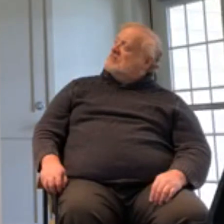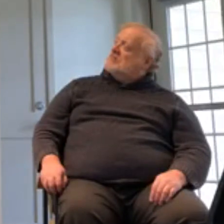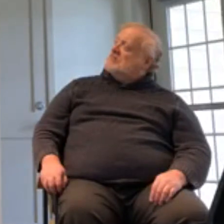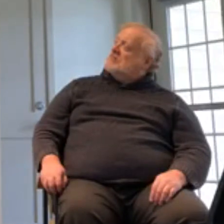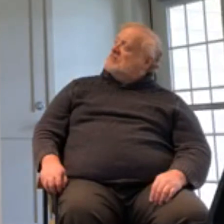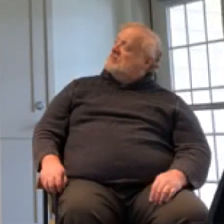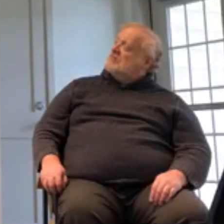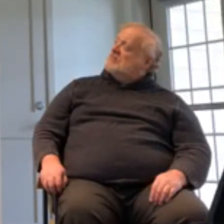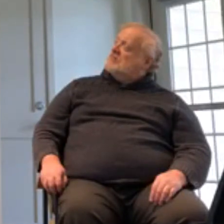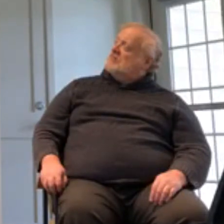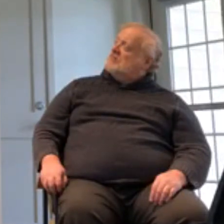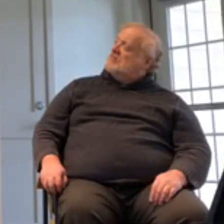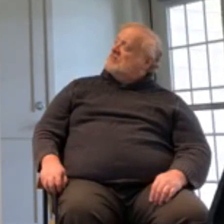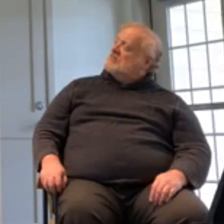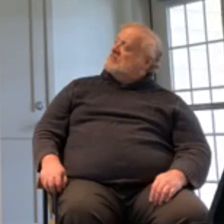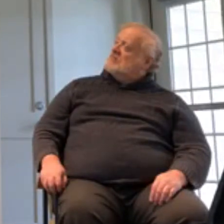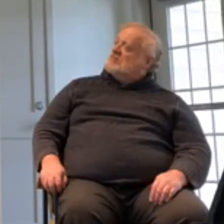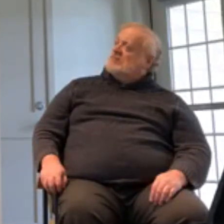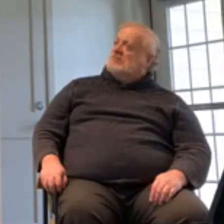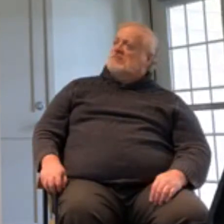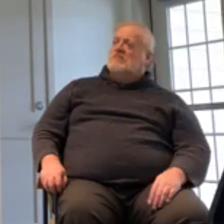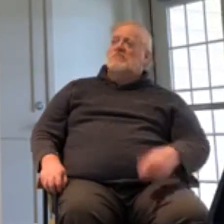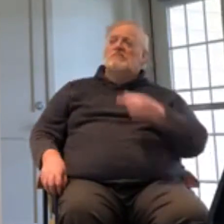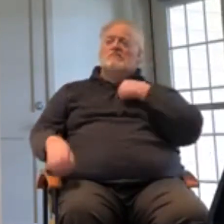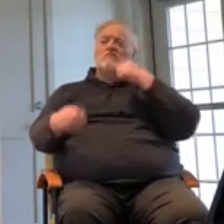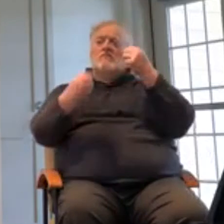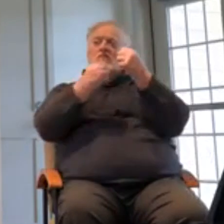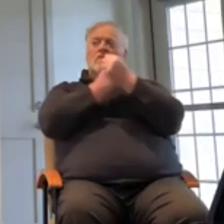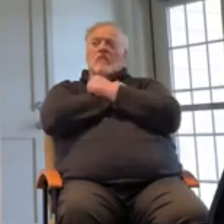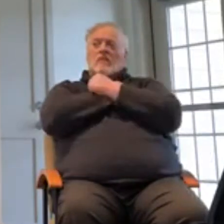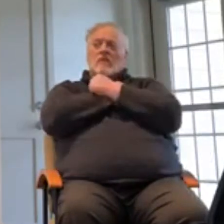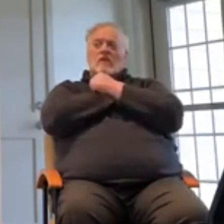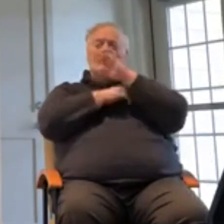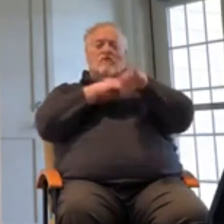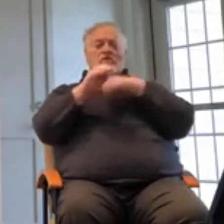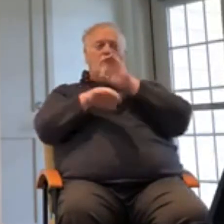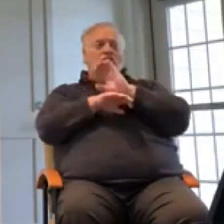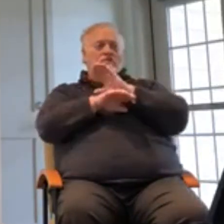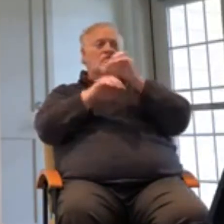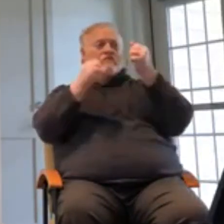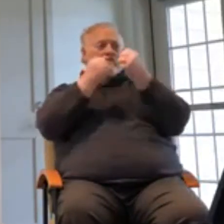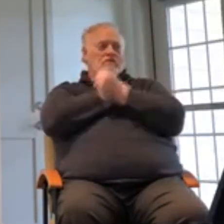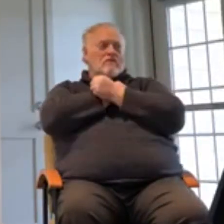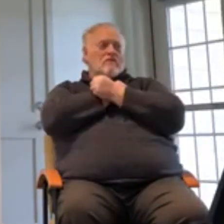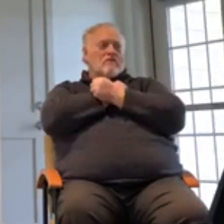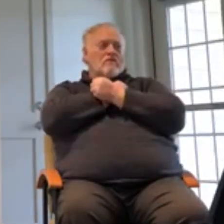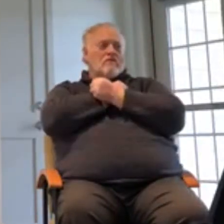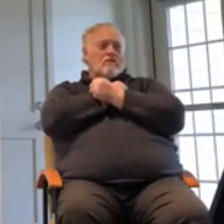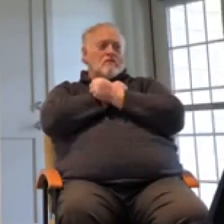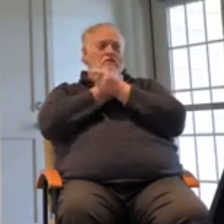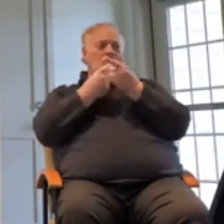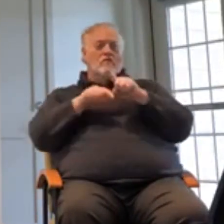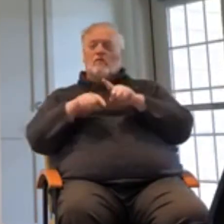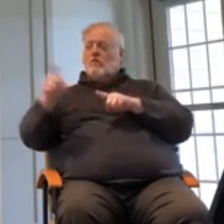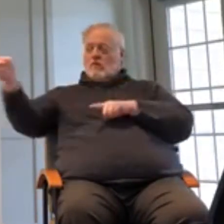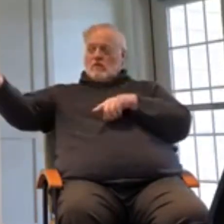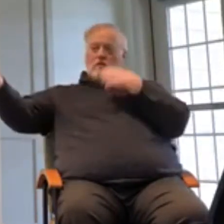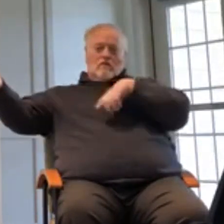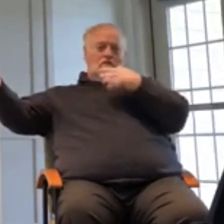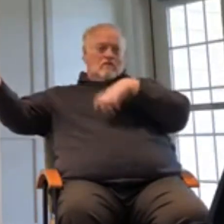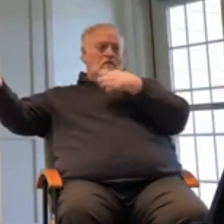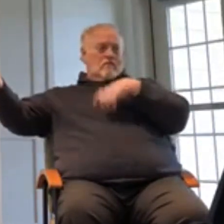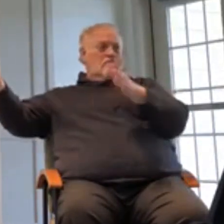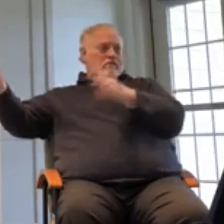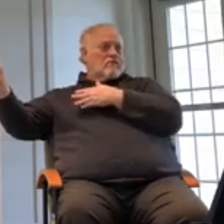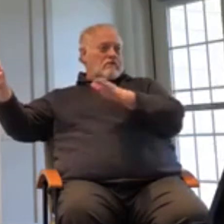1 and 2. And I love, and I think the whole church loves, when Miss Rebecca and Miss Rachel come